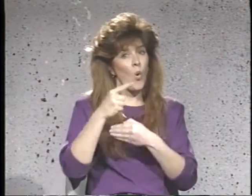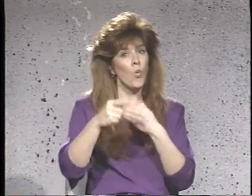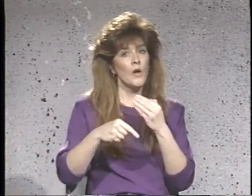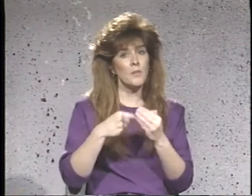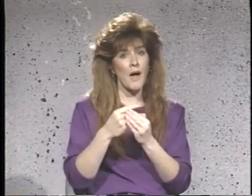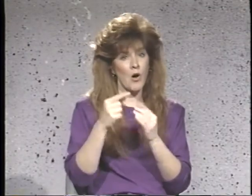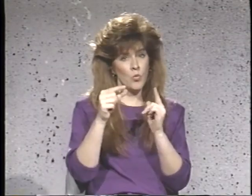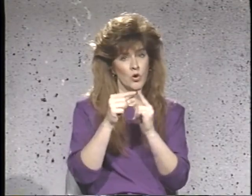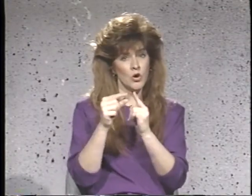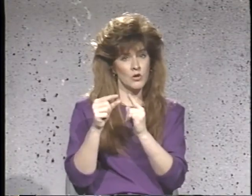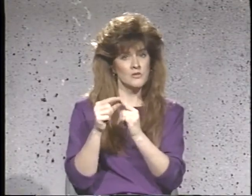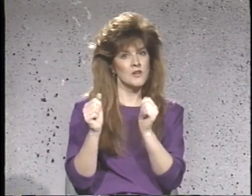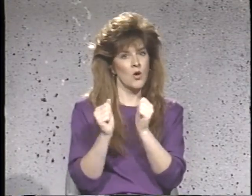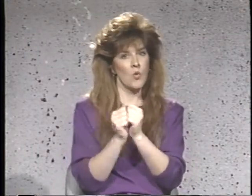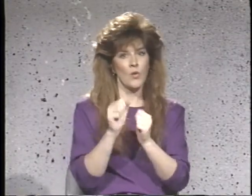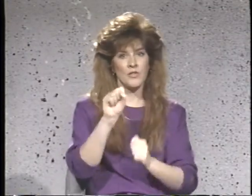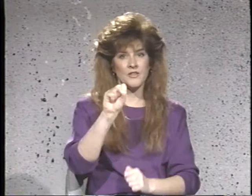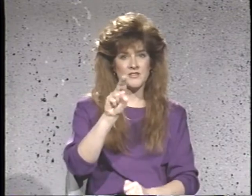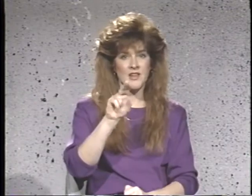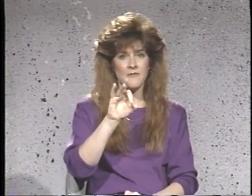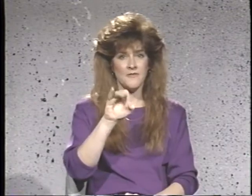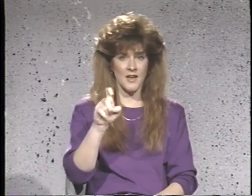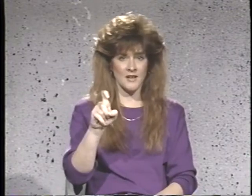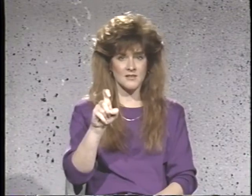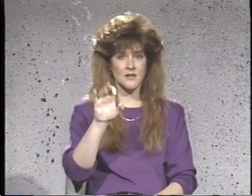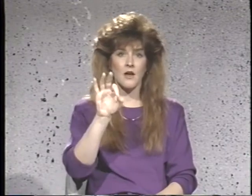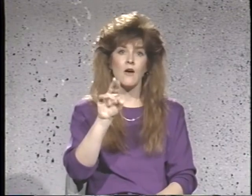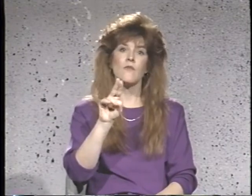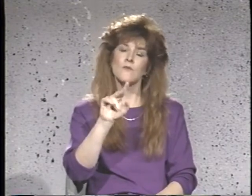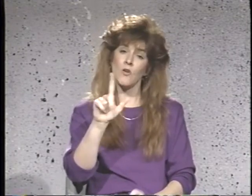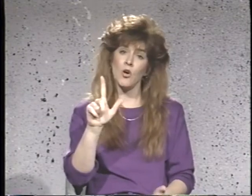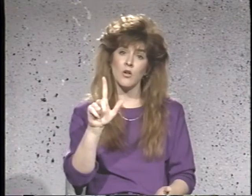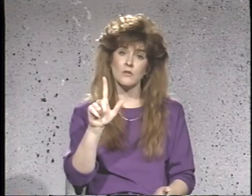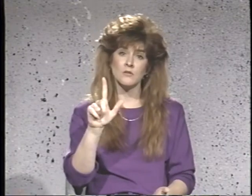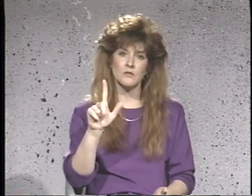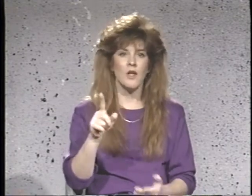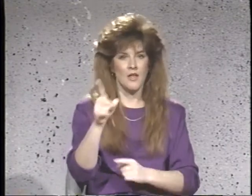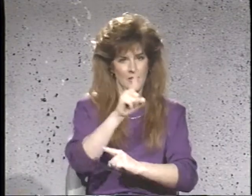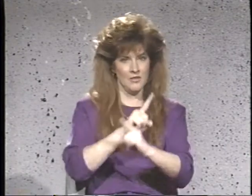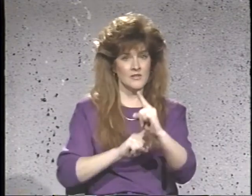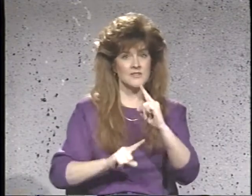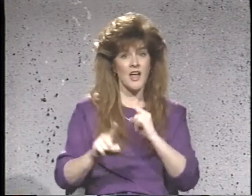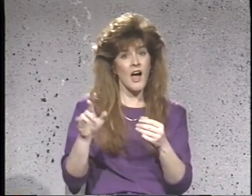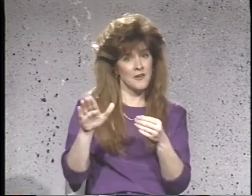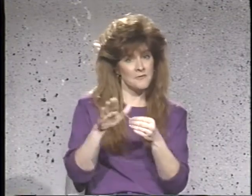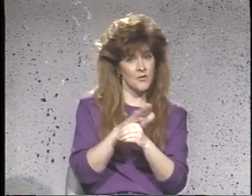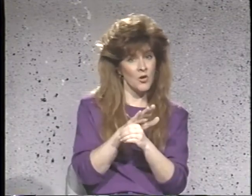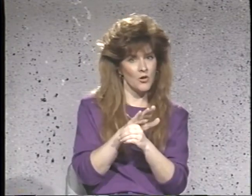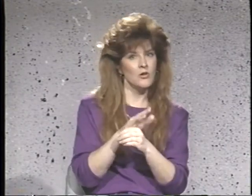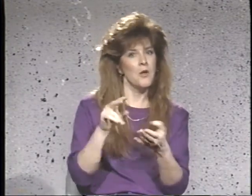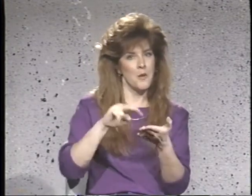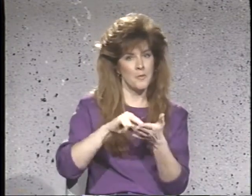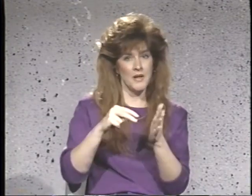What about words with the suffix full? The sign full